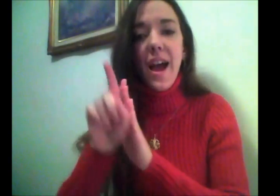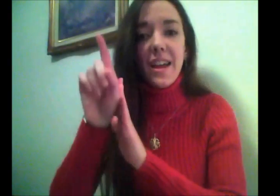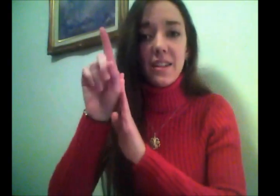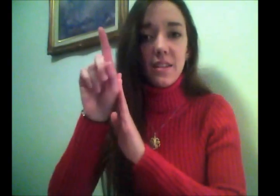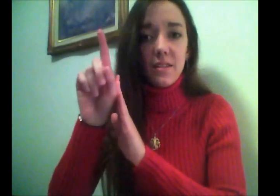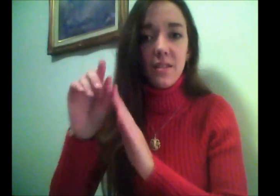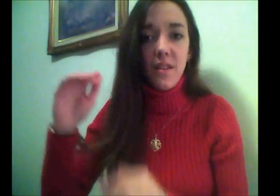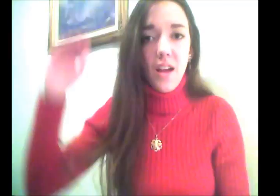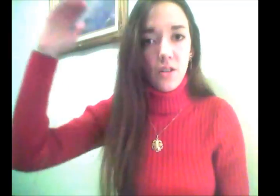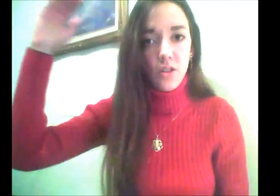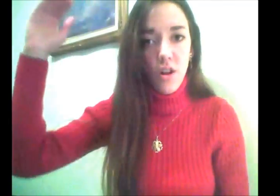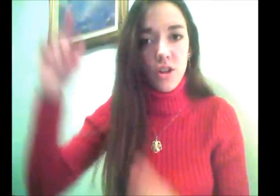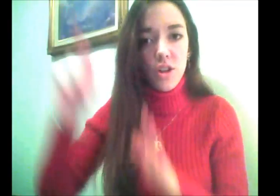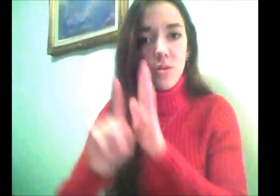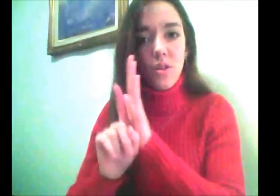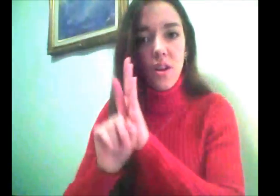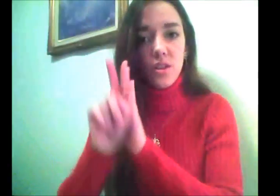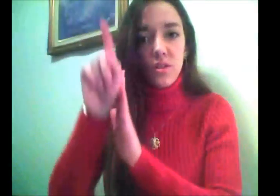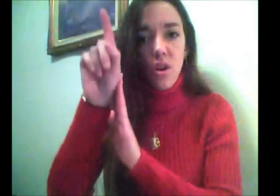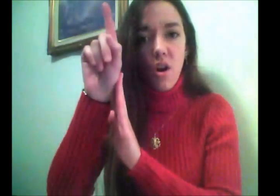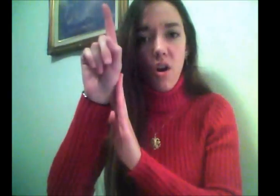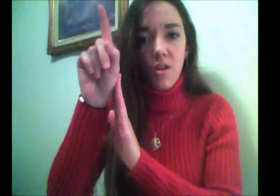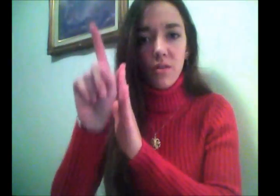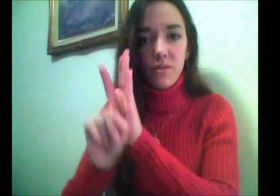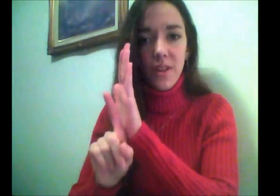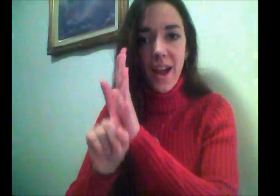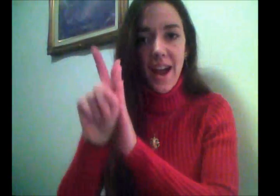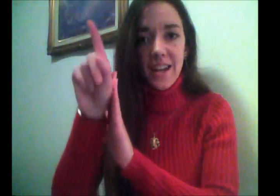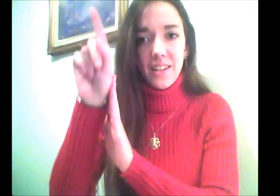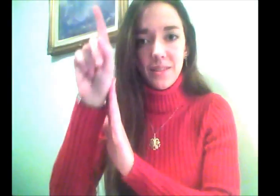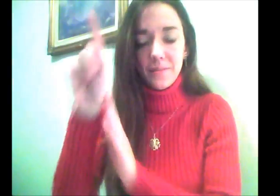Height. How tall are you? Tall. Height.